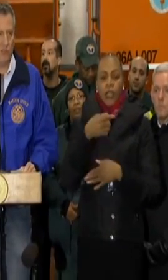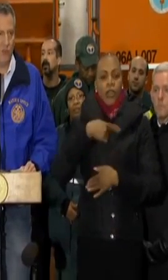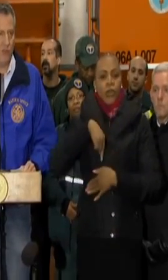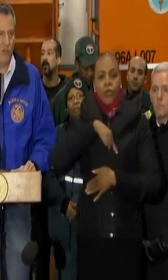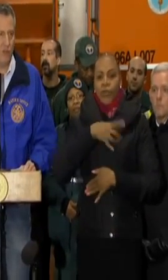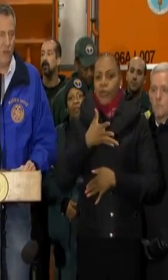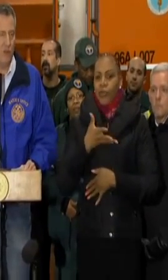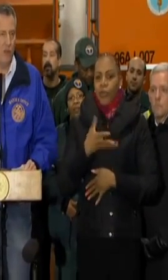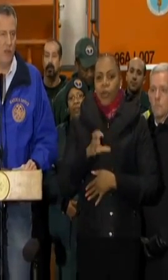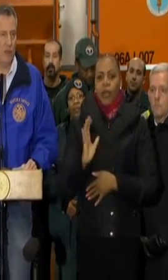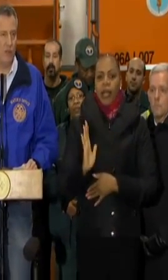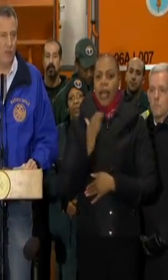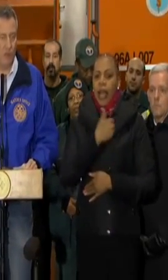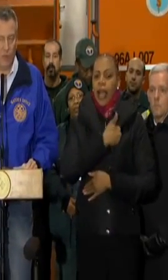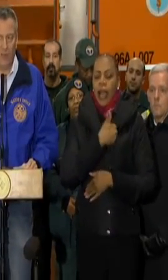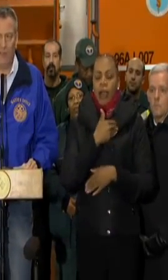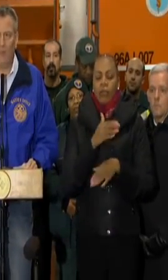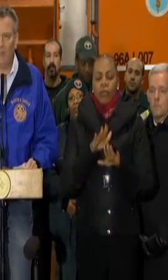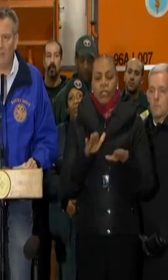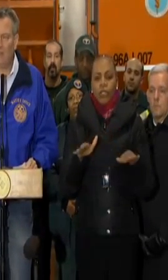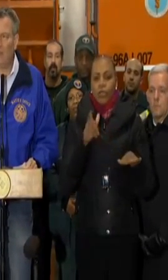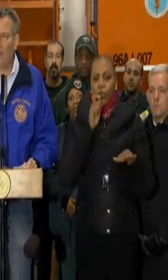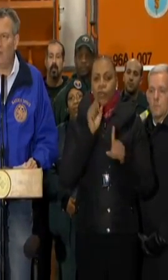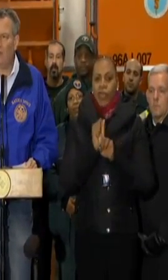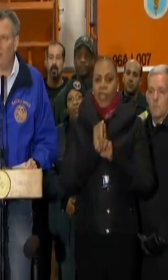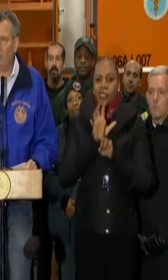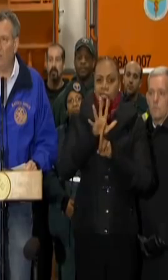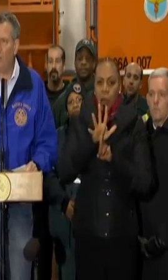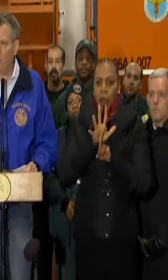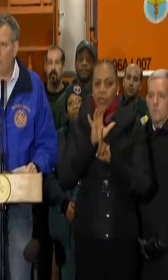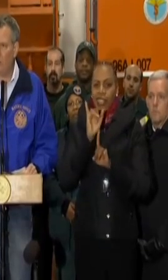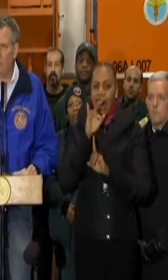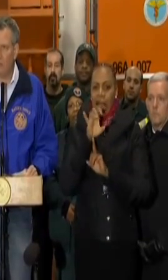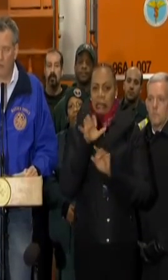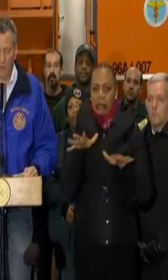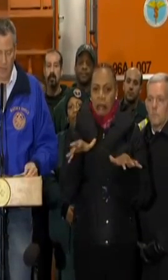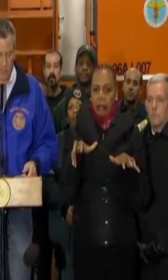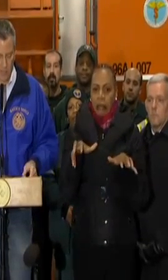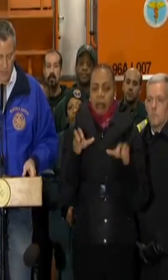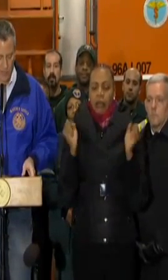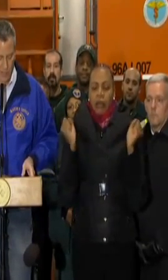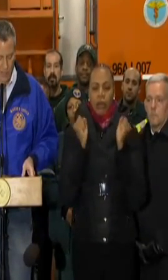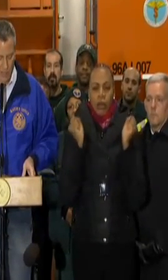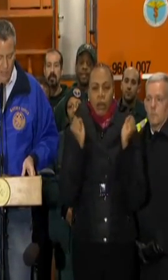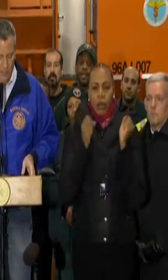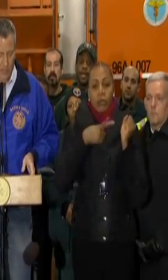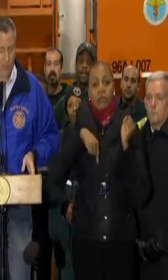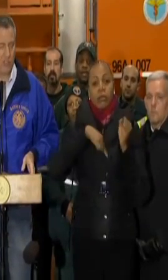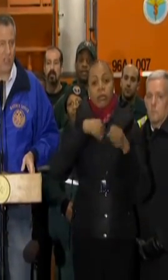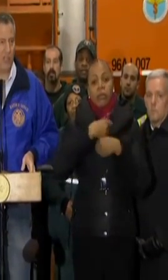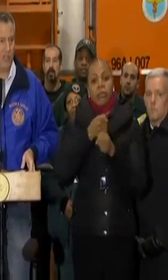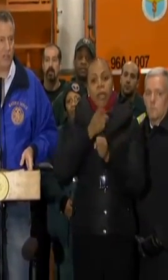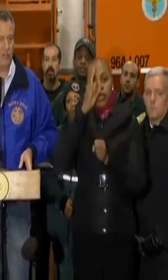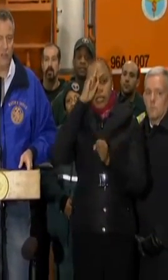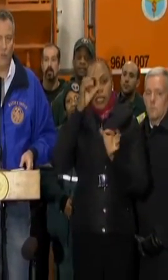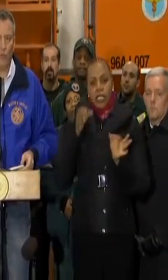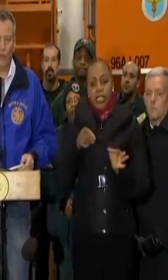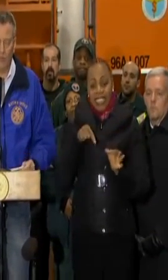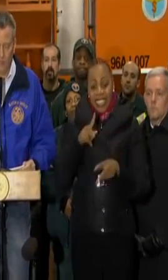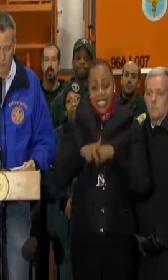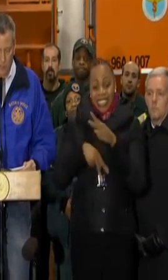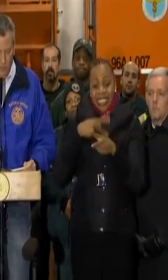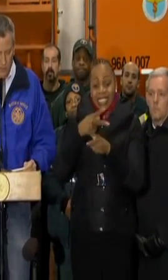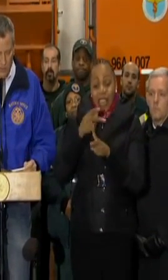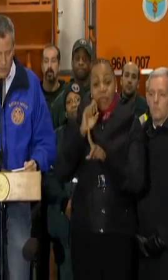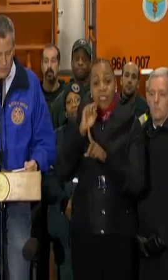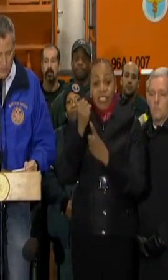to a situation that would be very windy, icy, and very, very cold. So we made the decision that this was the kind of condition that